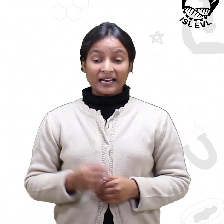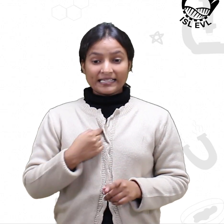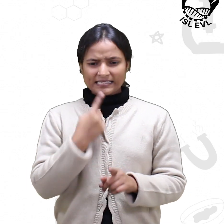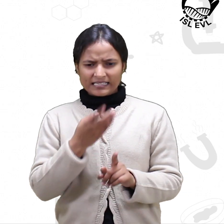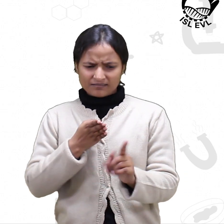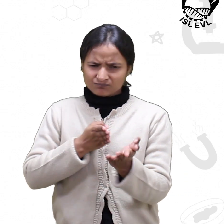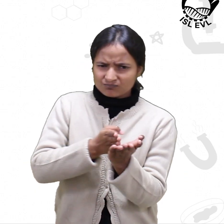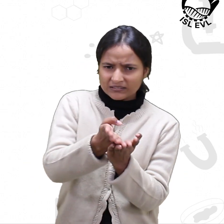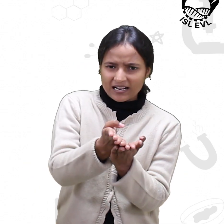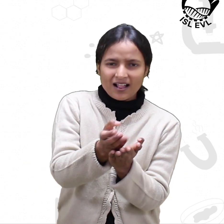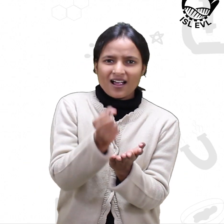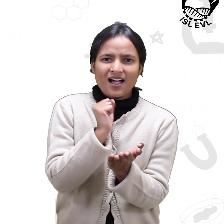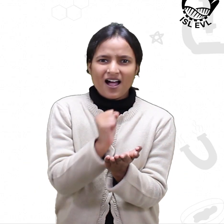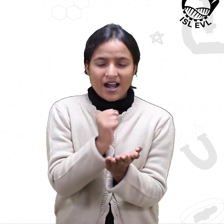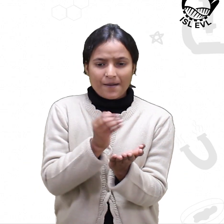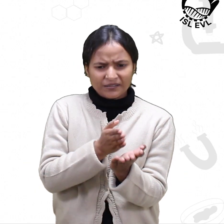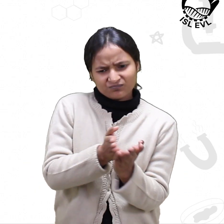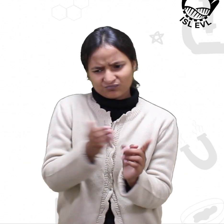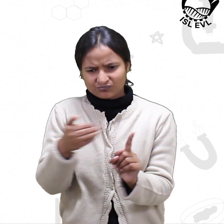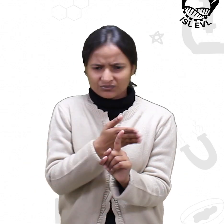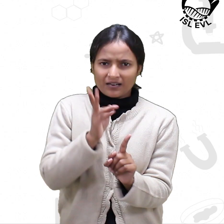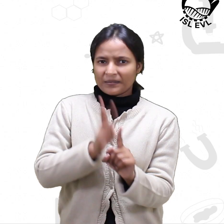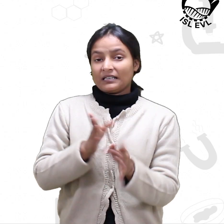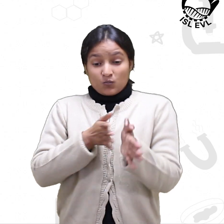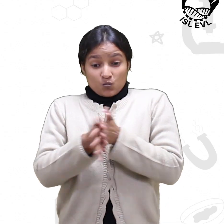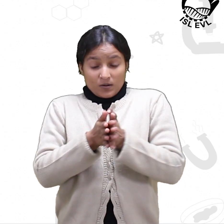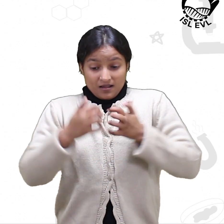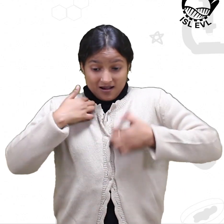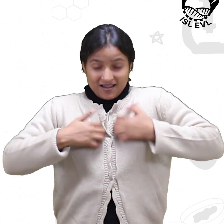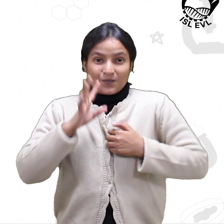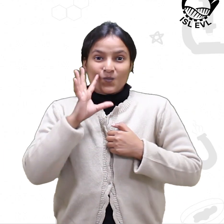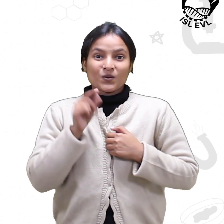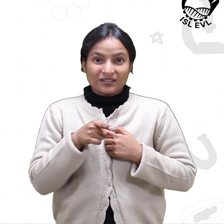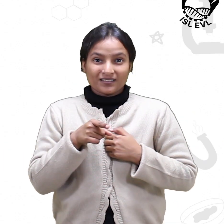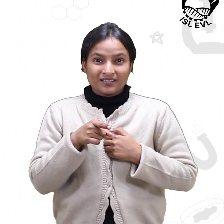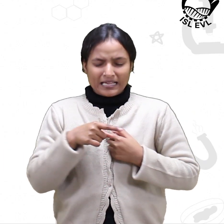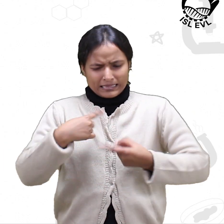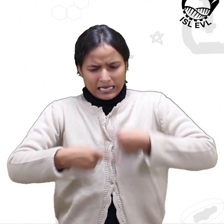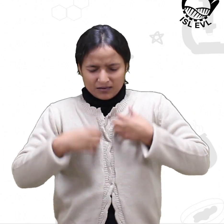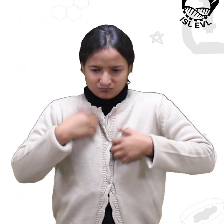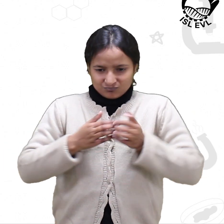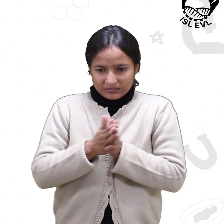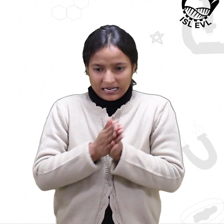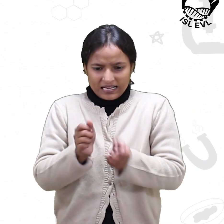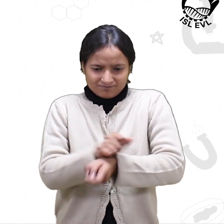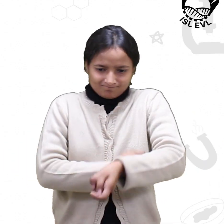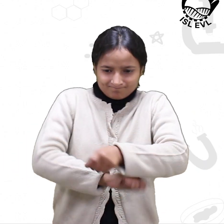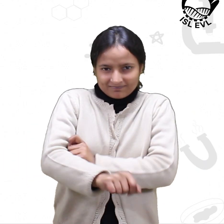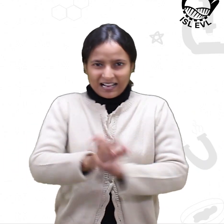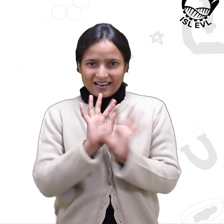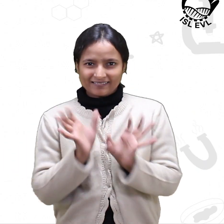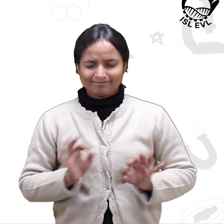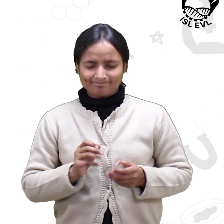probably saying or doing things in that direction of being a curious person, maybe. I don't know. Yeah. Or being excited